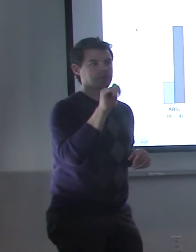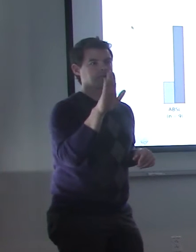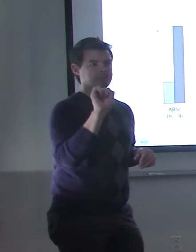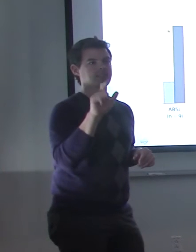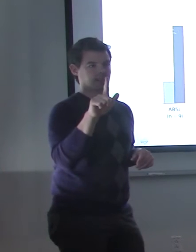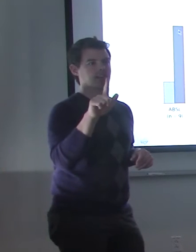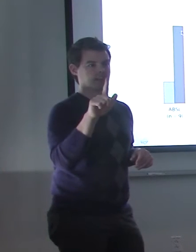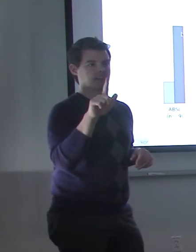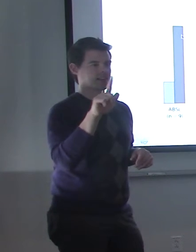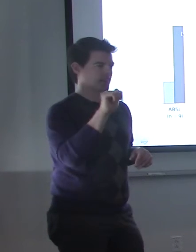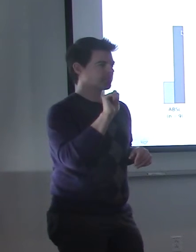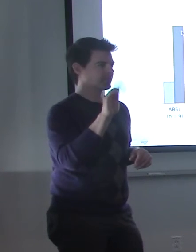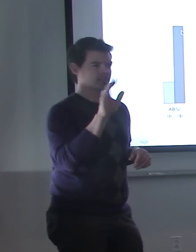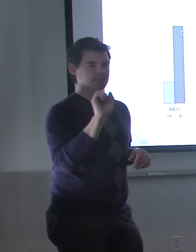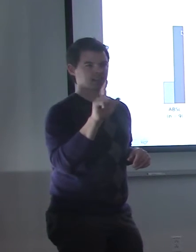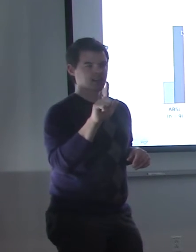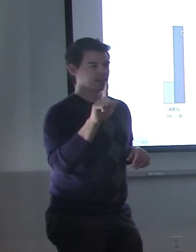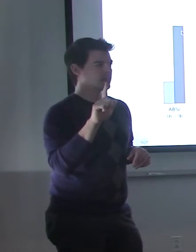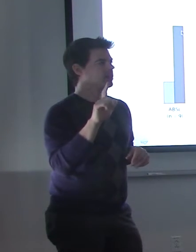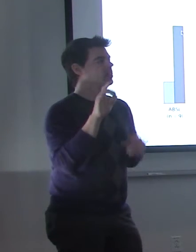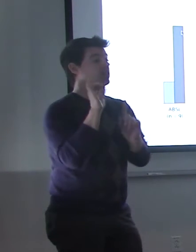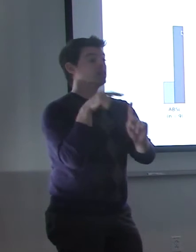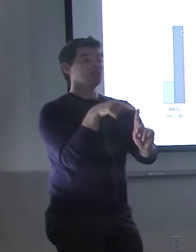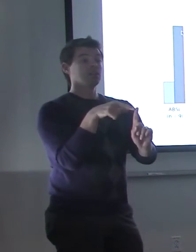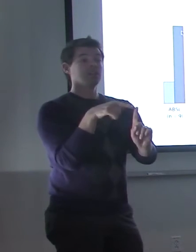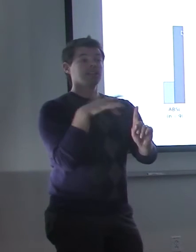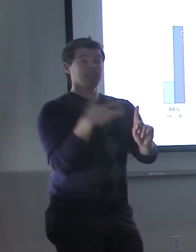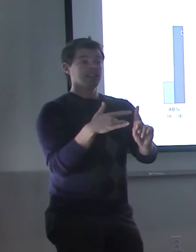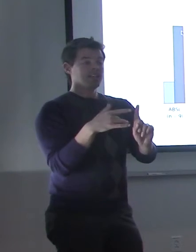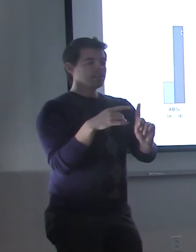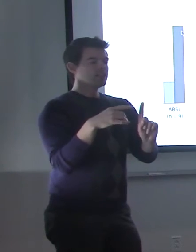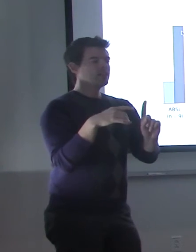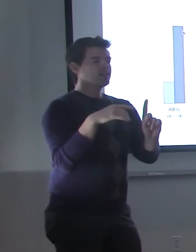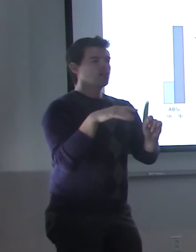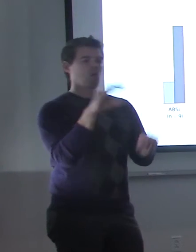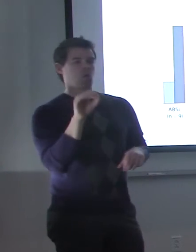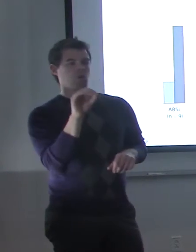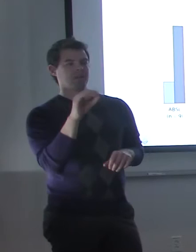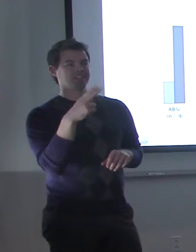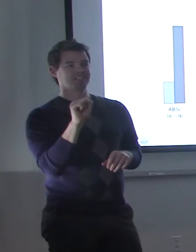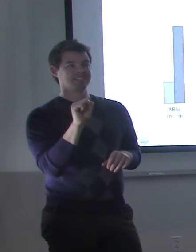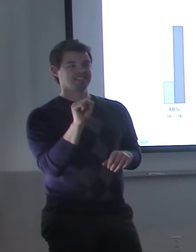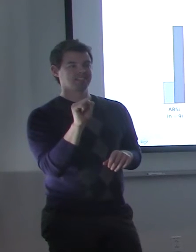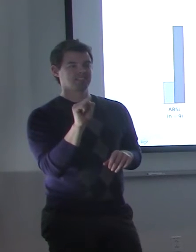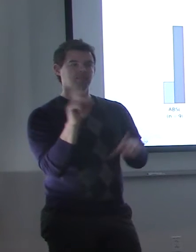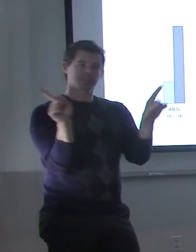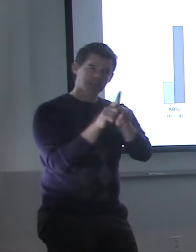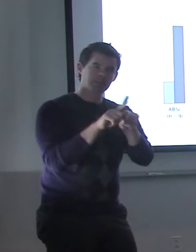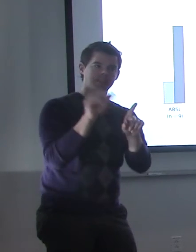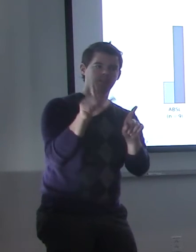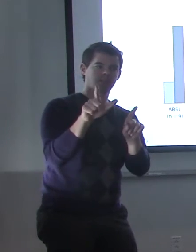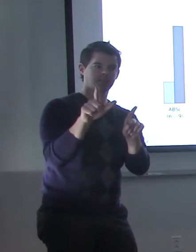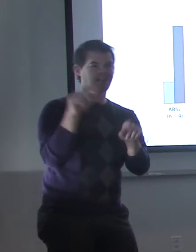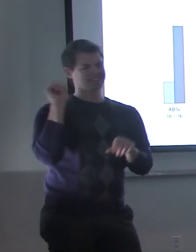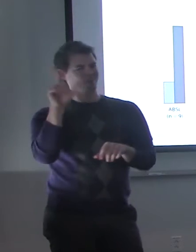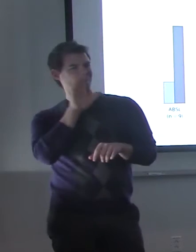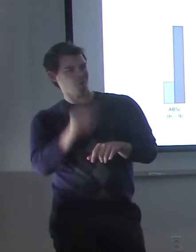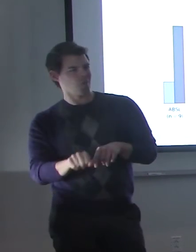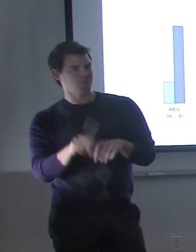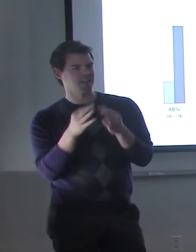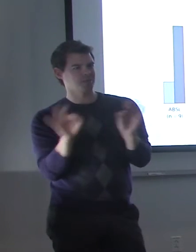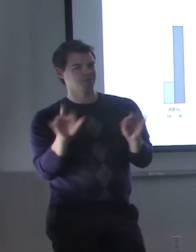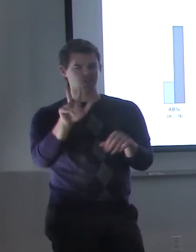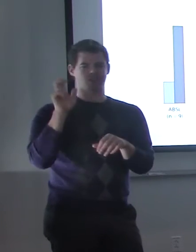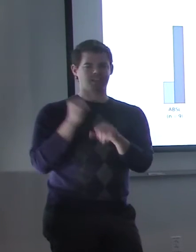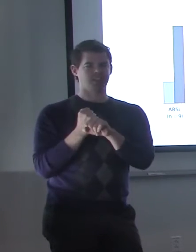had a preference for object handshakes in these tool forms, just the way ASL did, which is